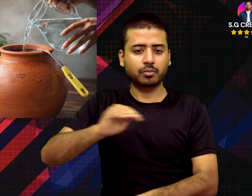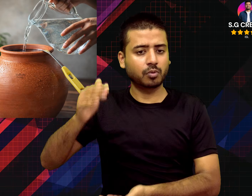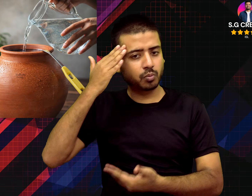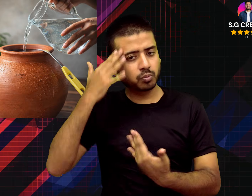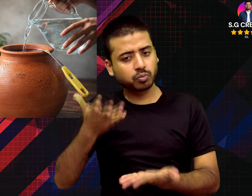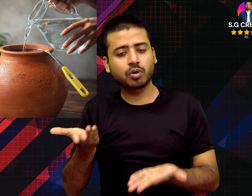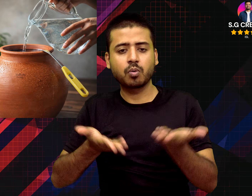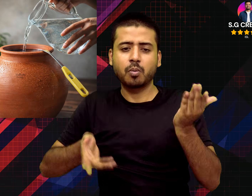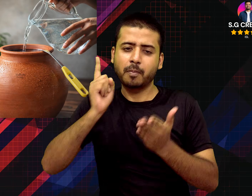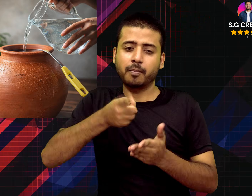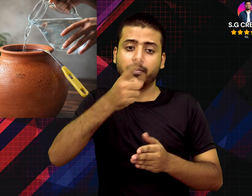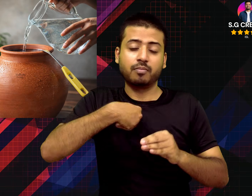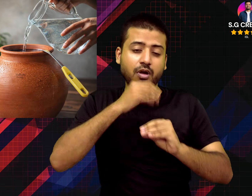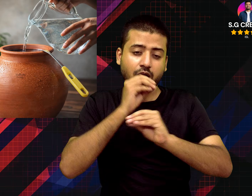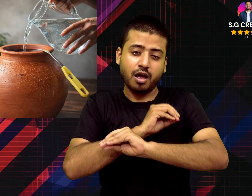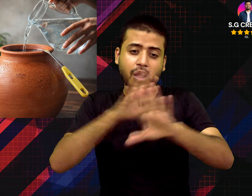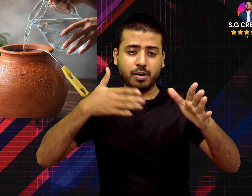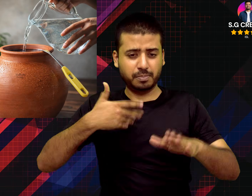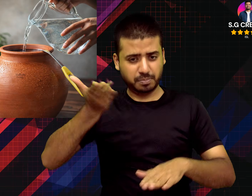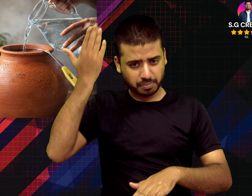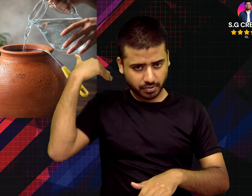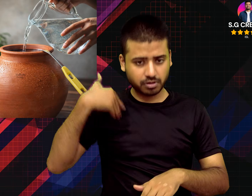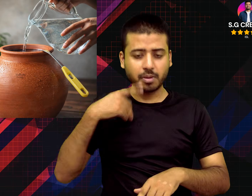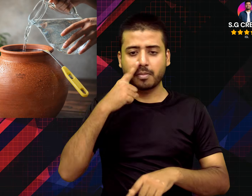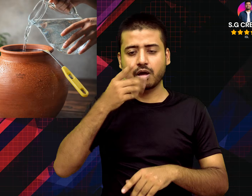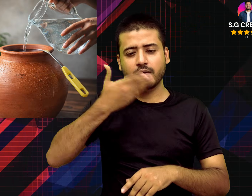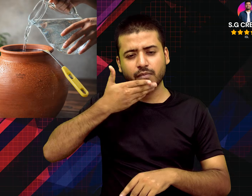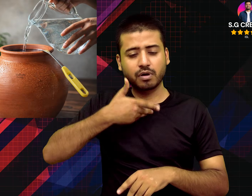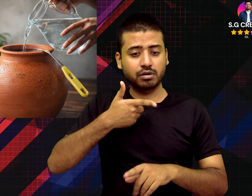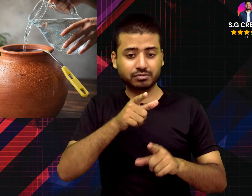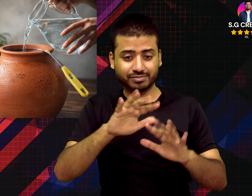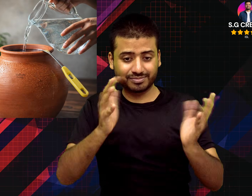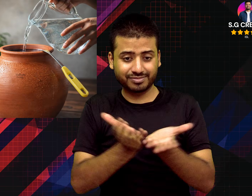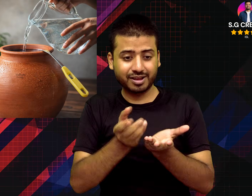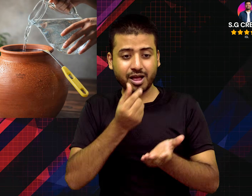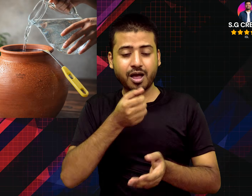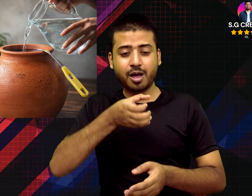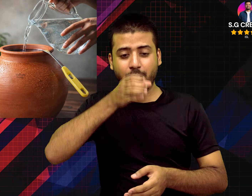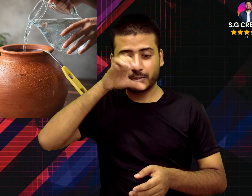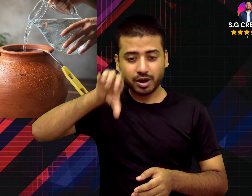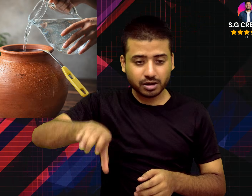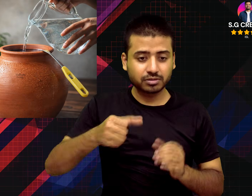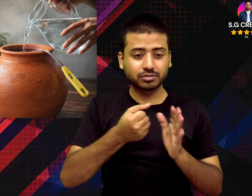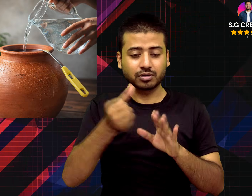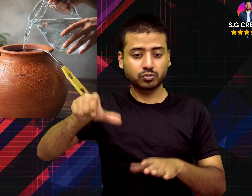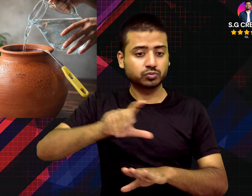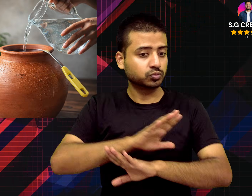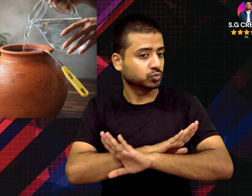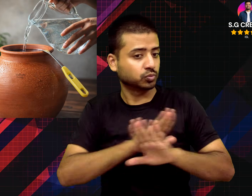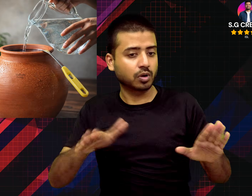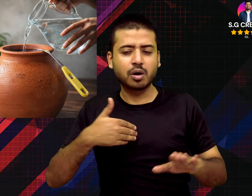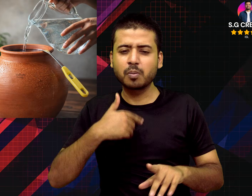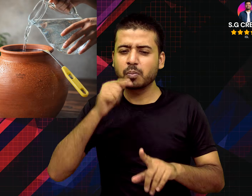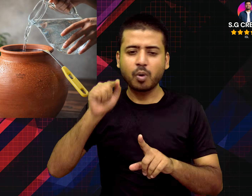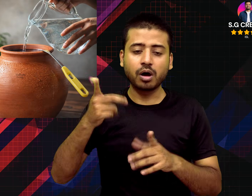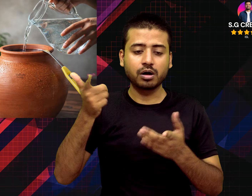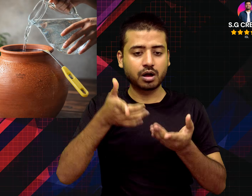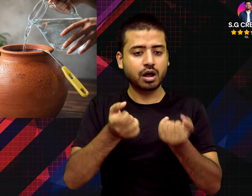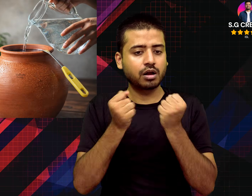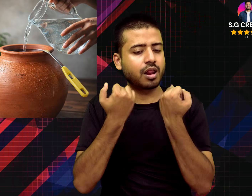a contaminated cup, foreign substances are introduced into the clay's delicate ecosystem. Because the pot is fundamentally a sponge